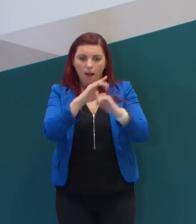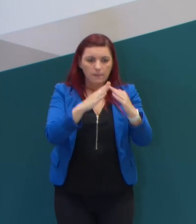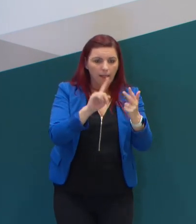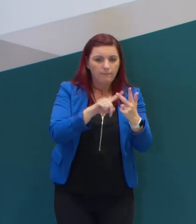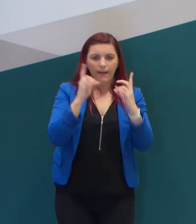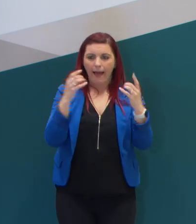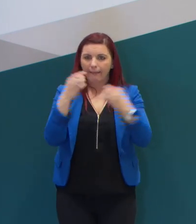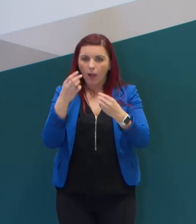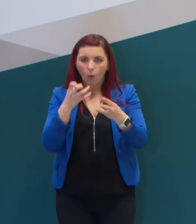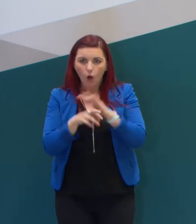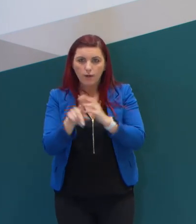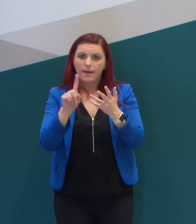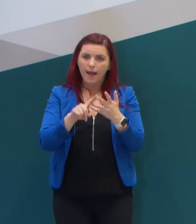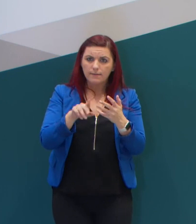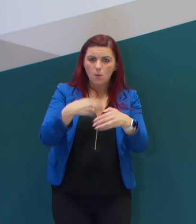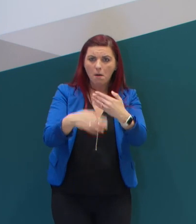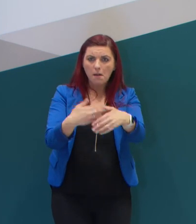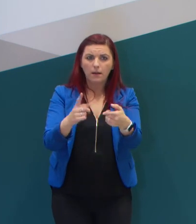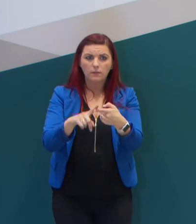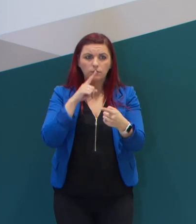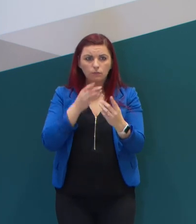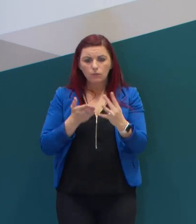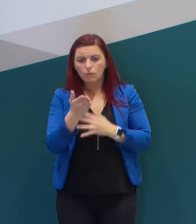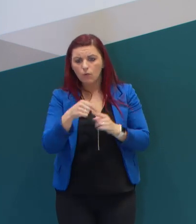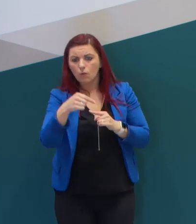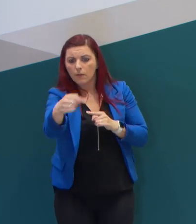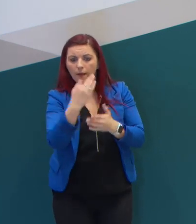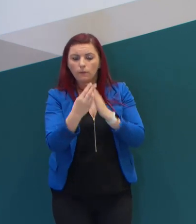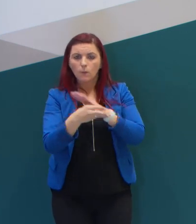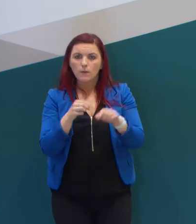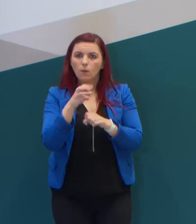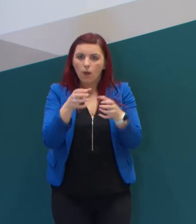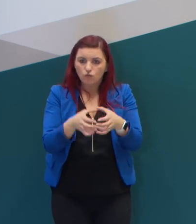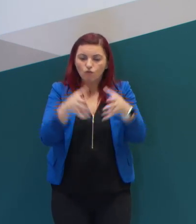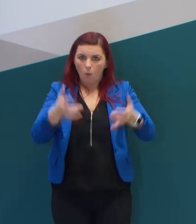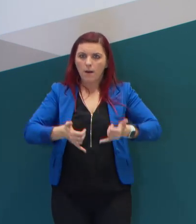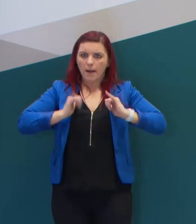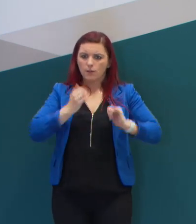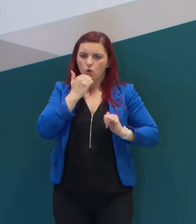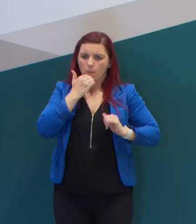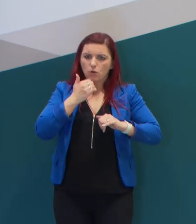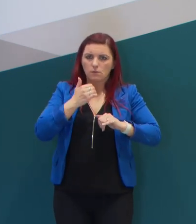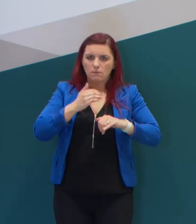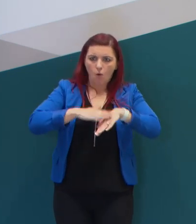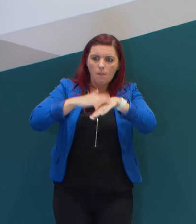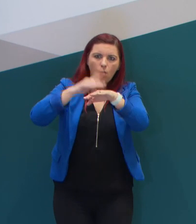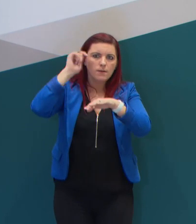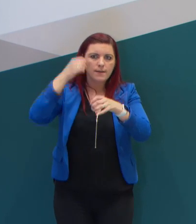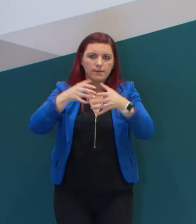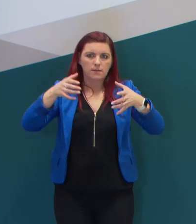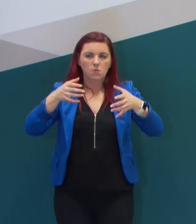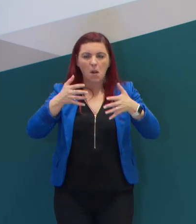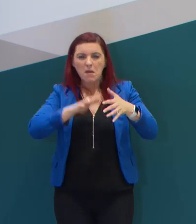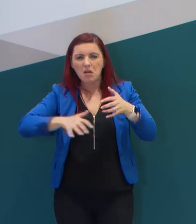on. And as we go forward in the next number of weeks, we will grow the capacity to get us up to something in the region of